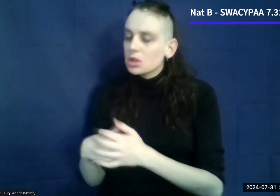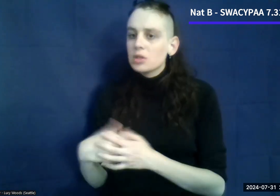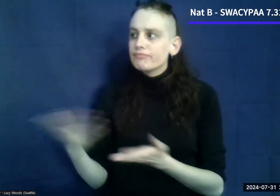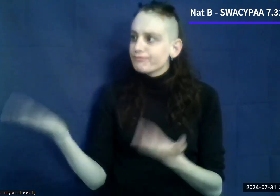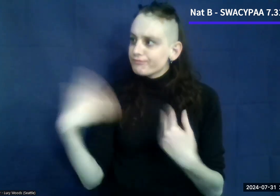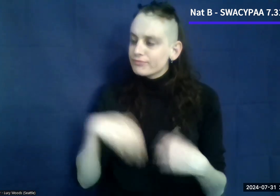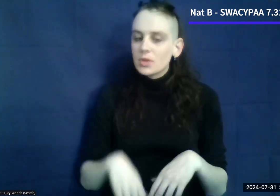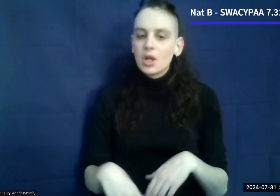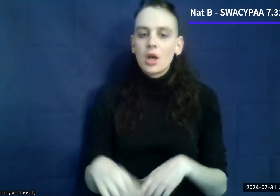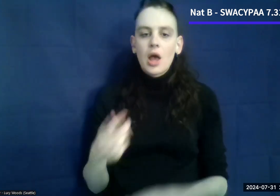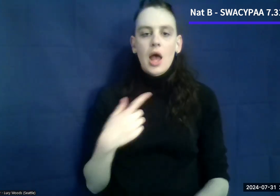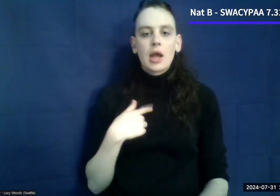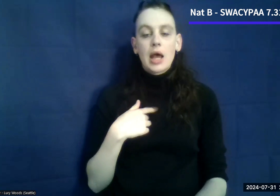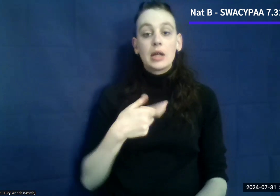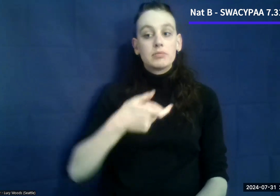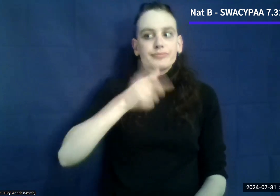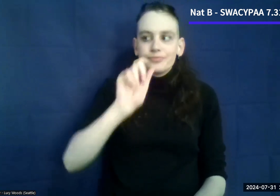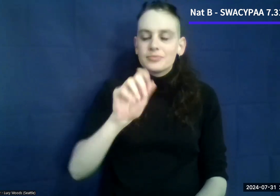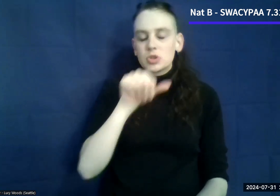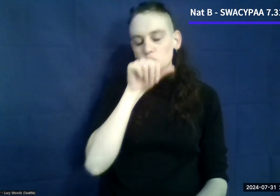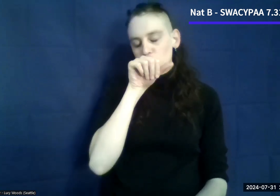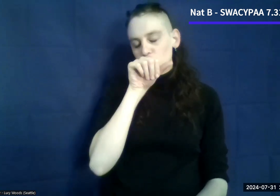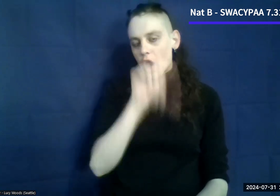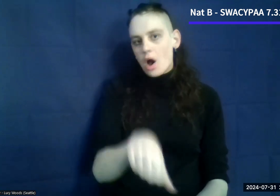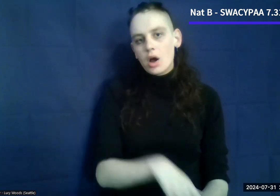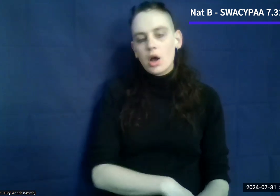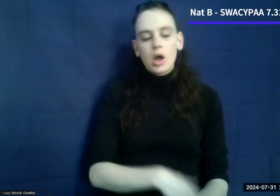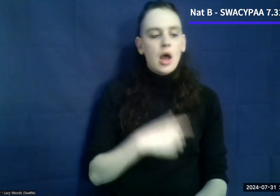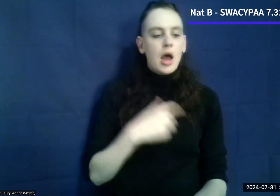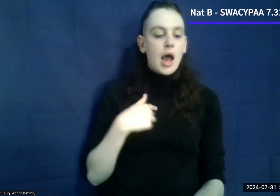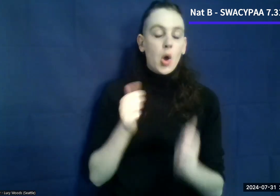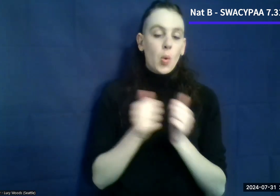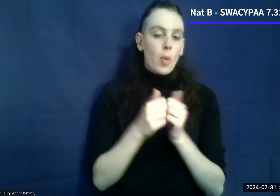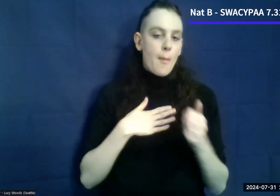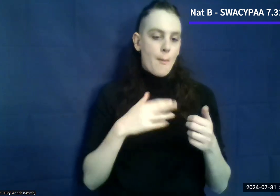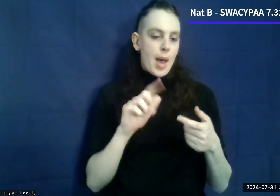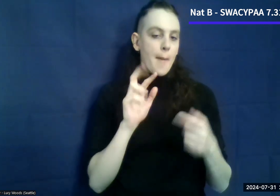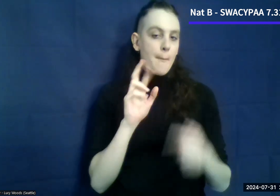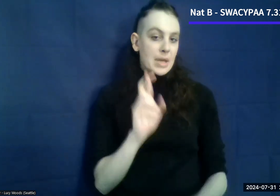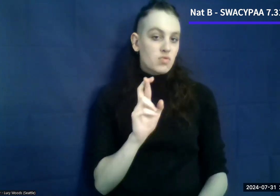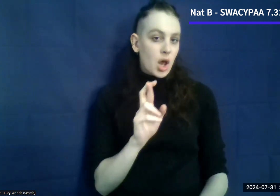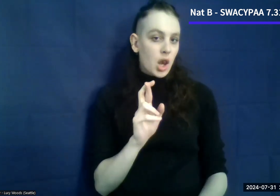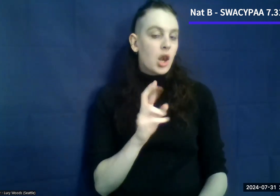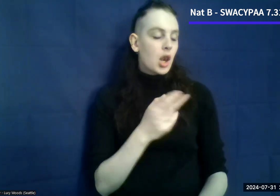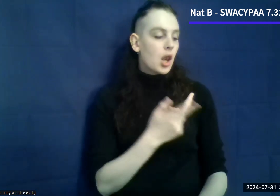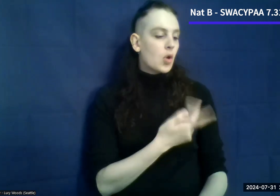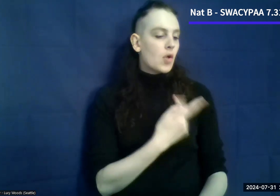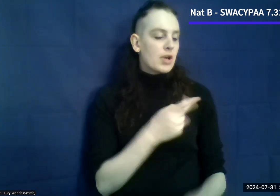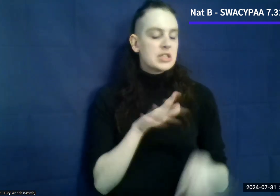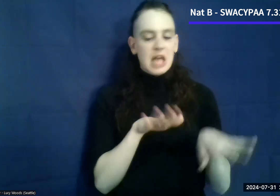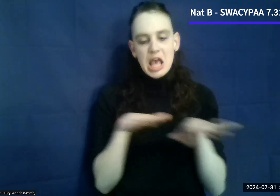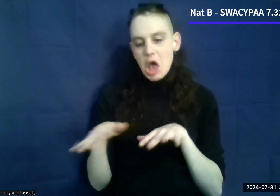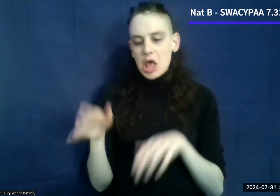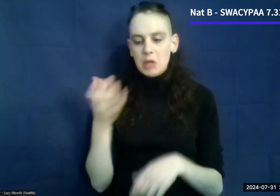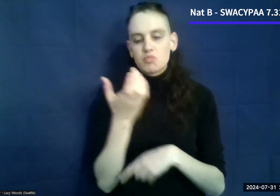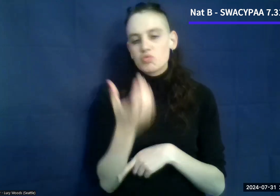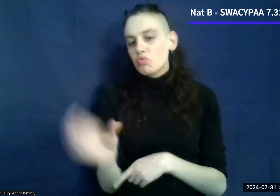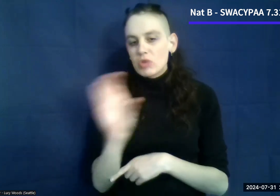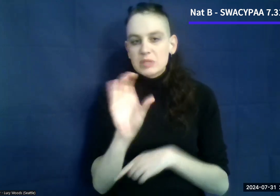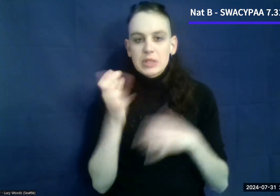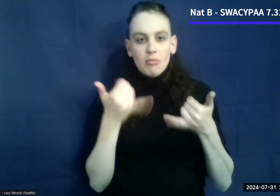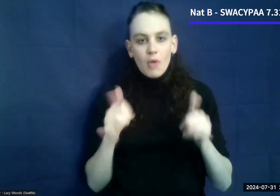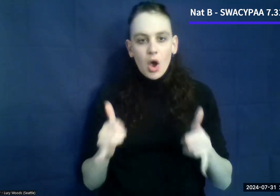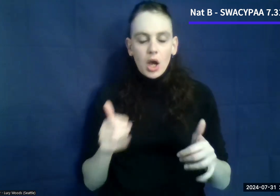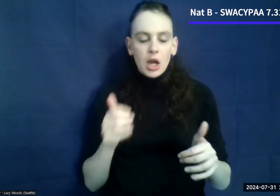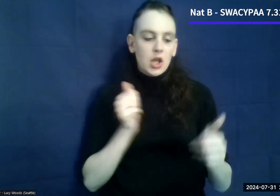And like I was with my best friend and it was like Christmas time. It was like a Christmas party. And like all the theater people were outside